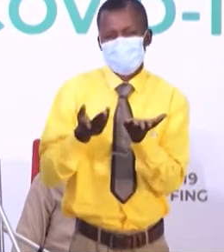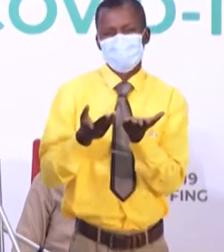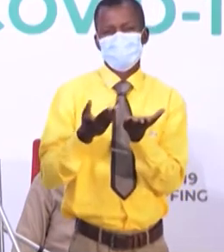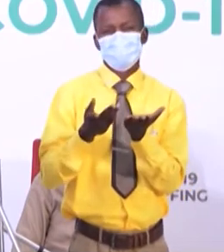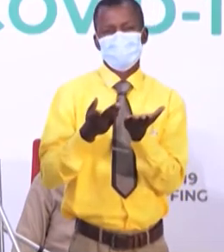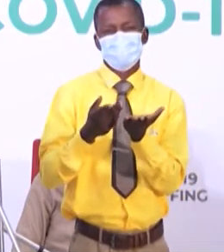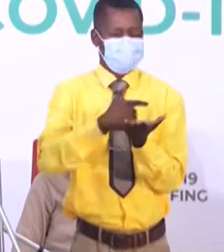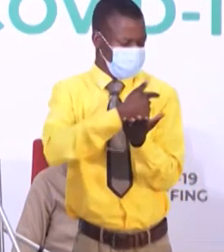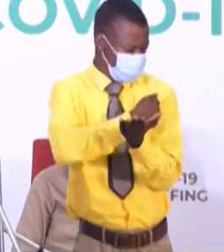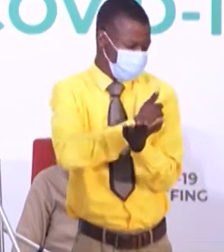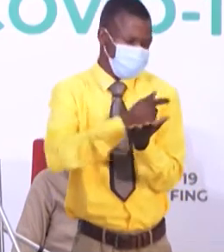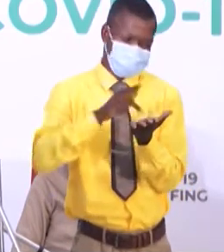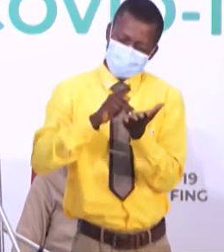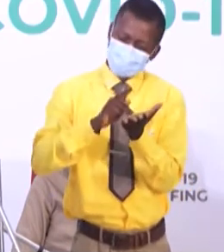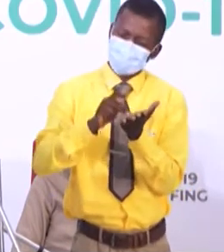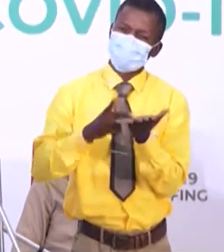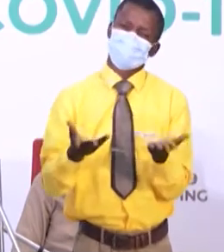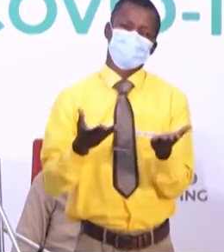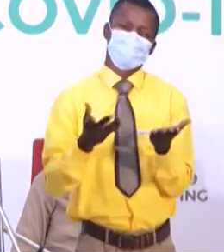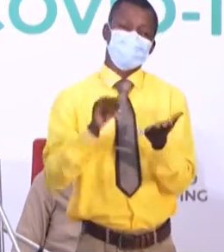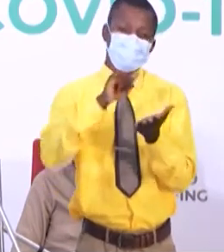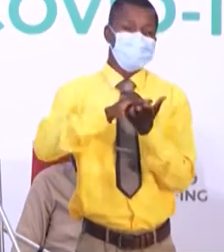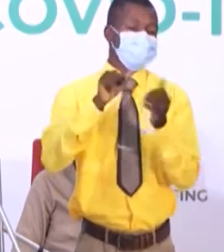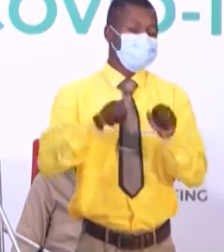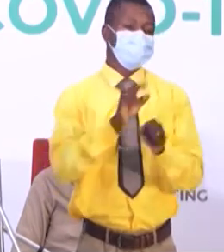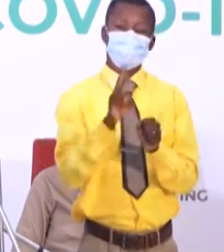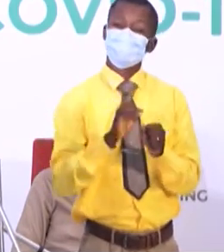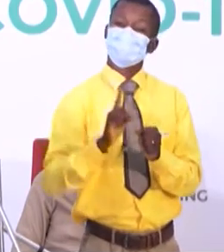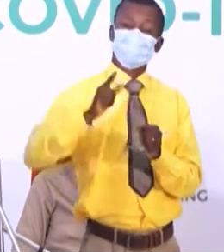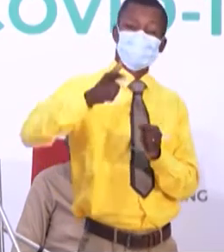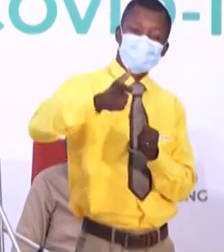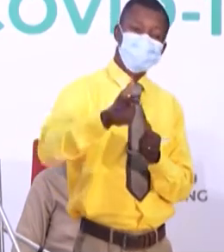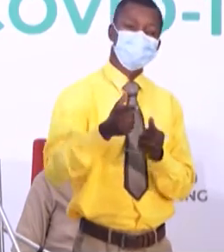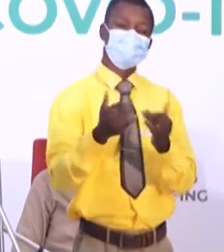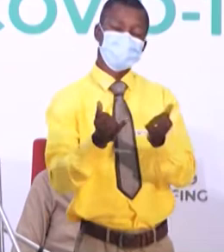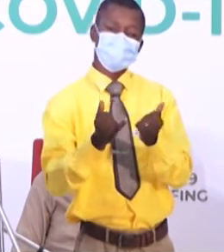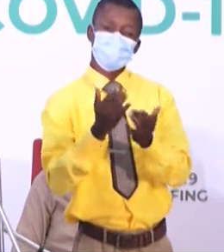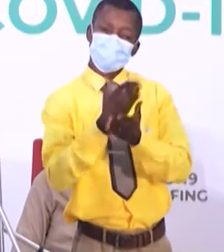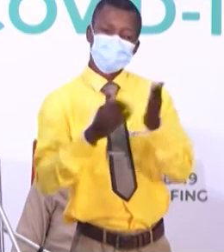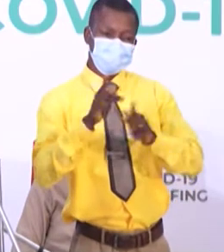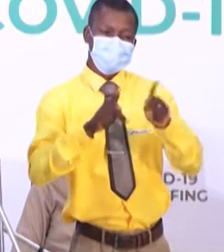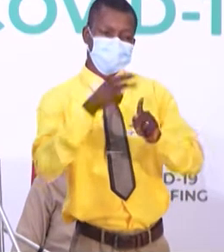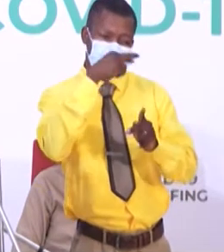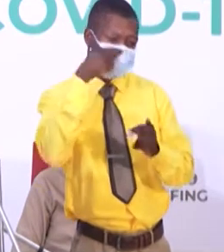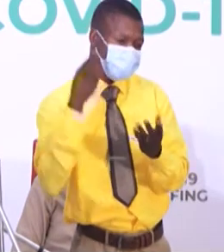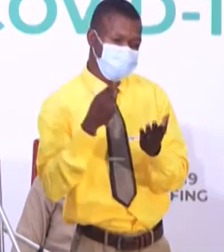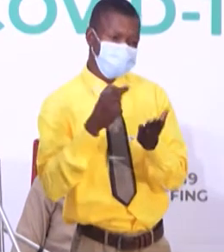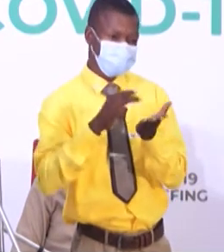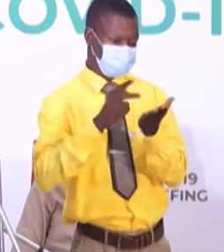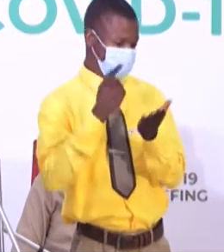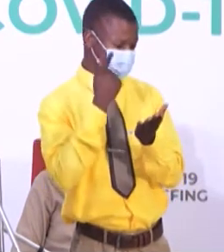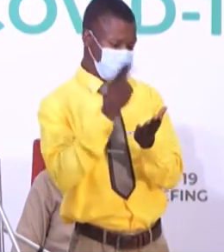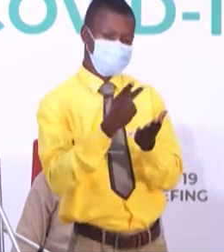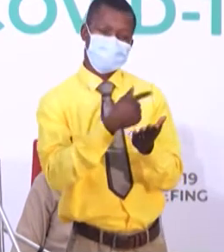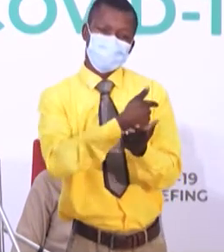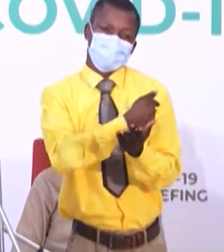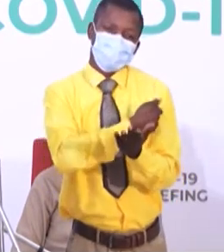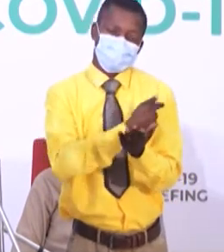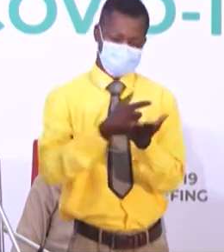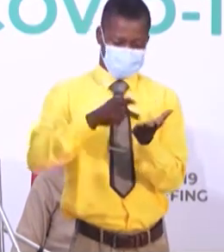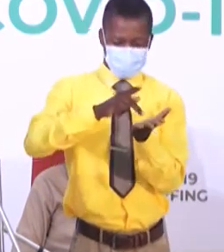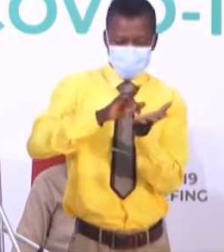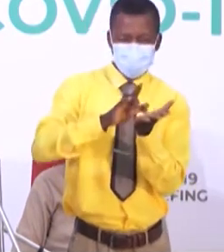be littered, or people that can take and think they can use it without knowing how to use it, can constitute